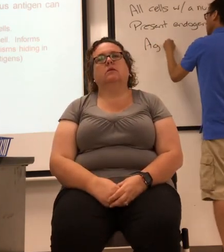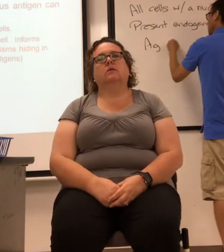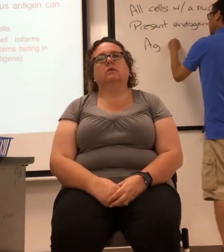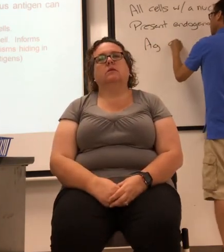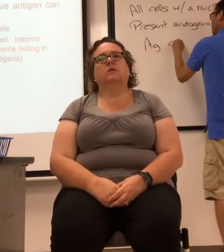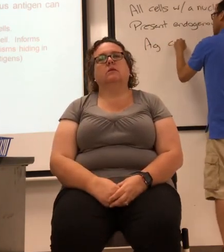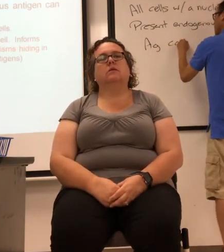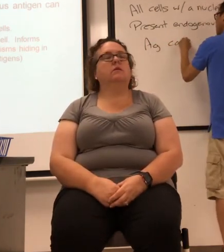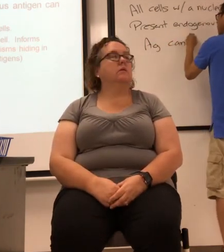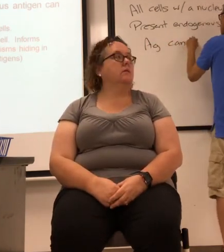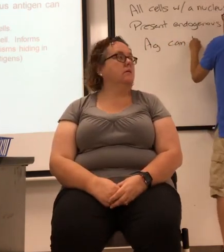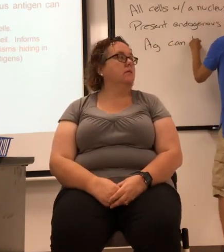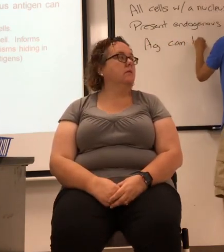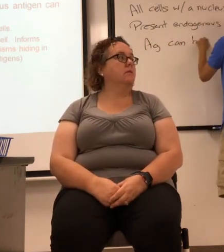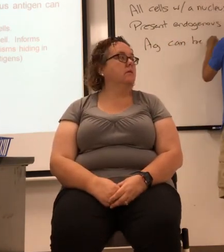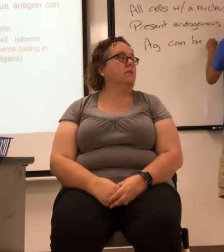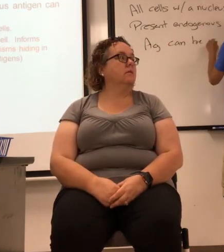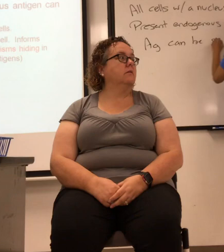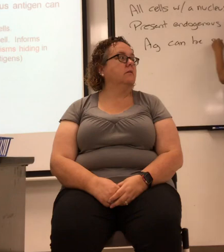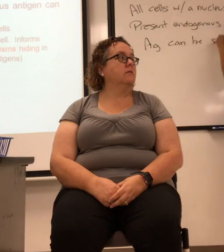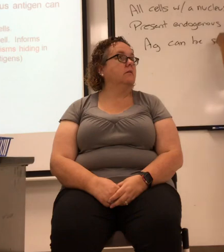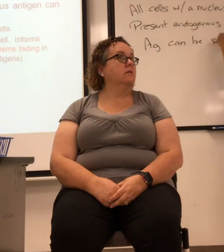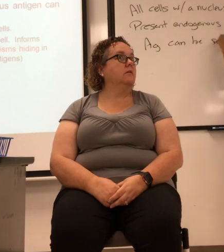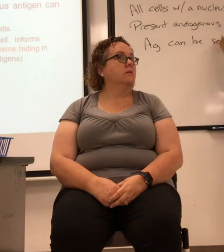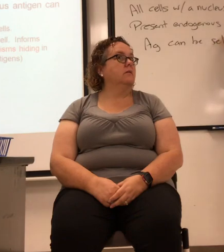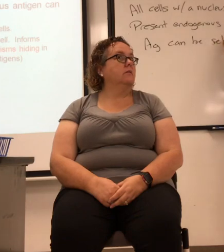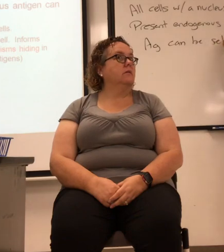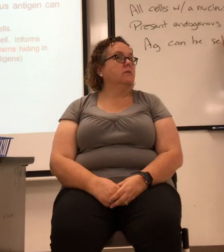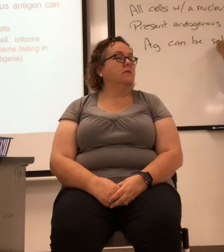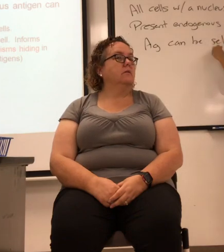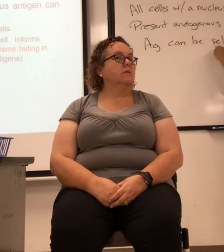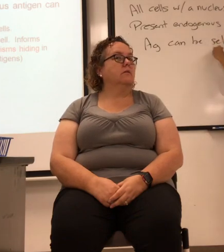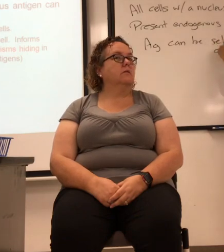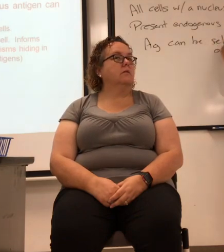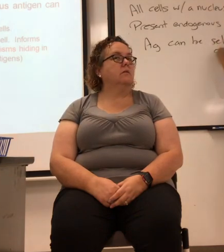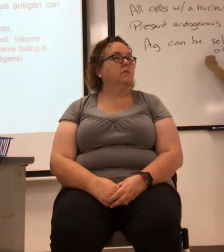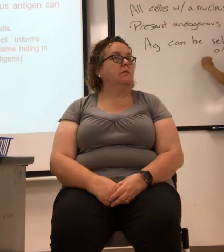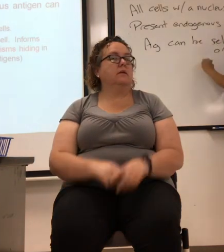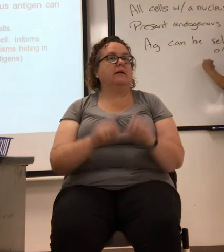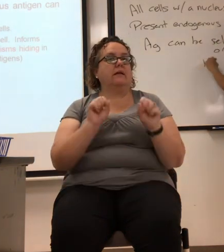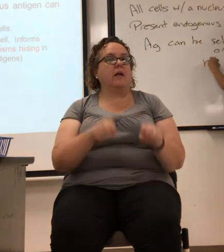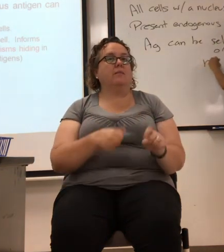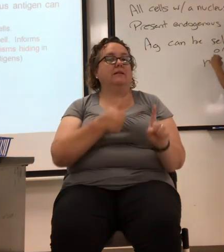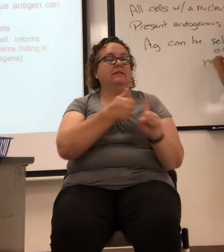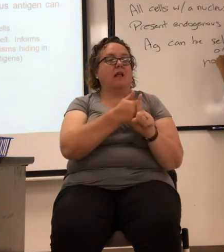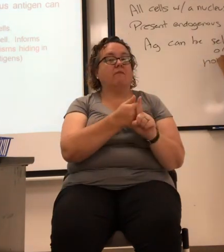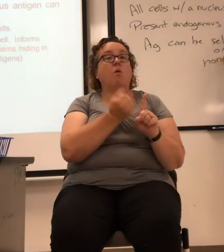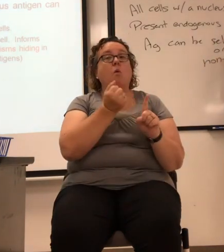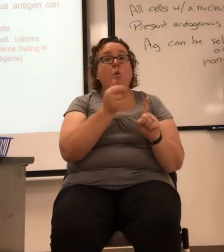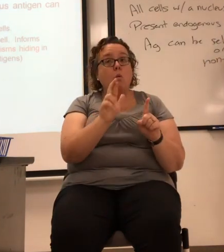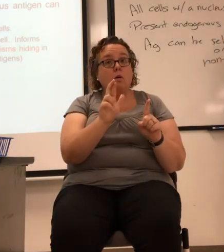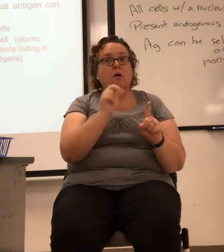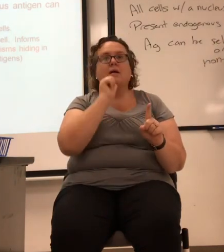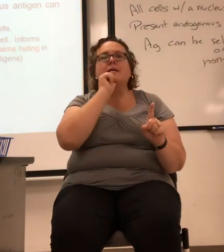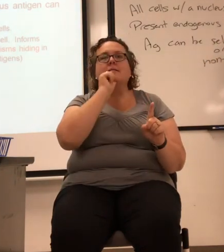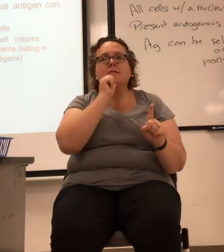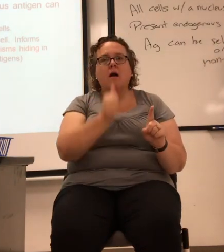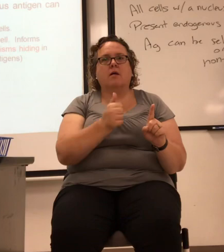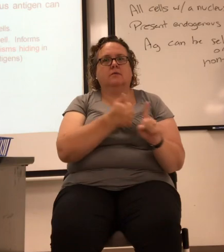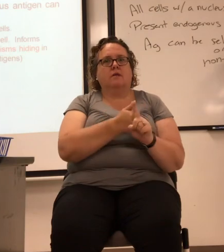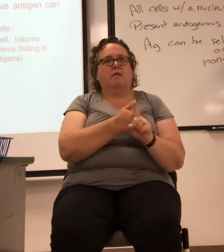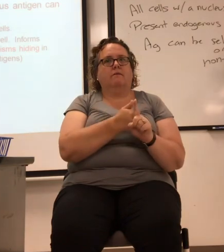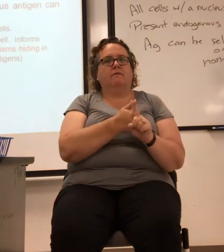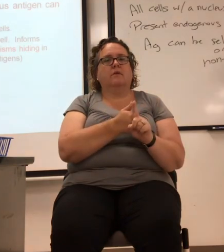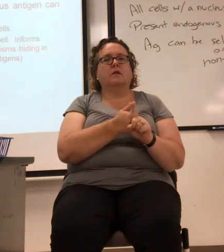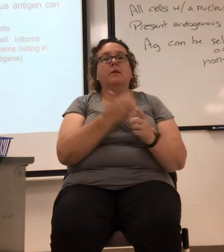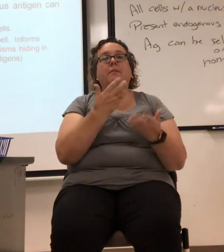AG can be self or non-self. It may be